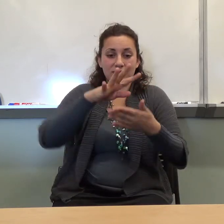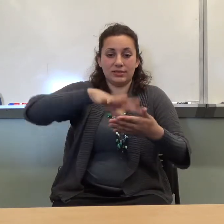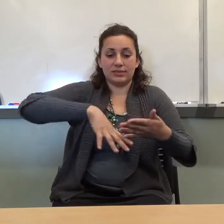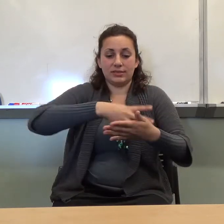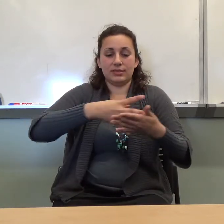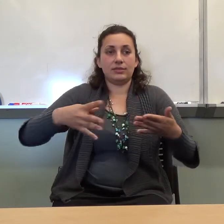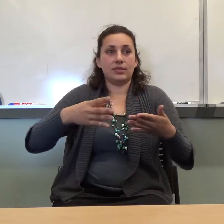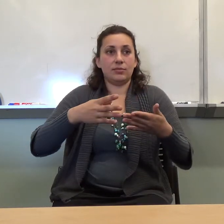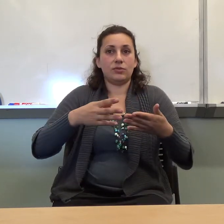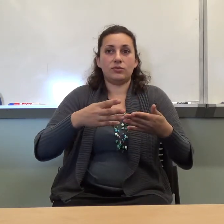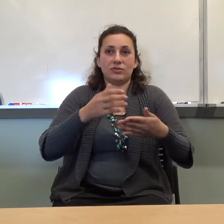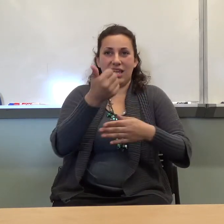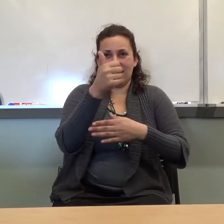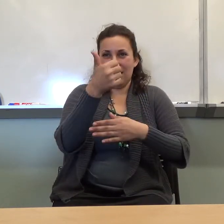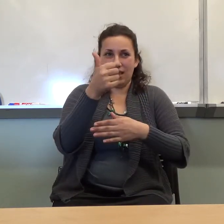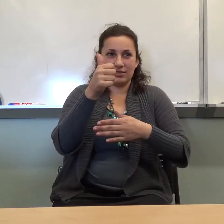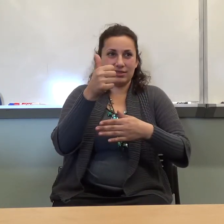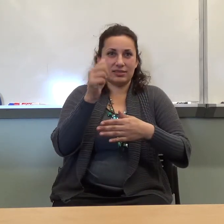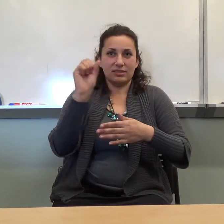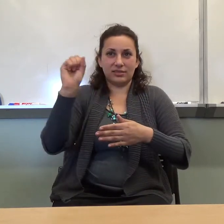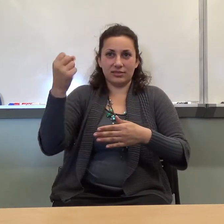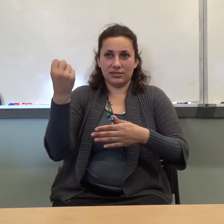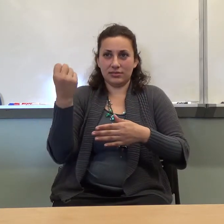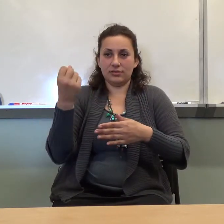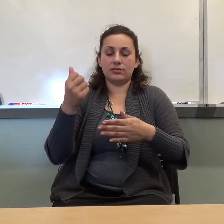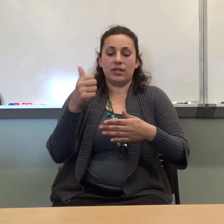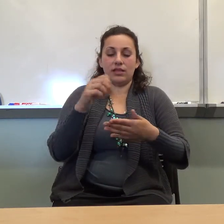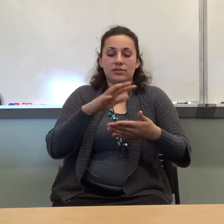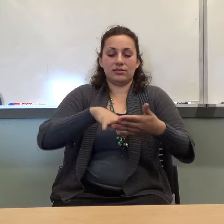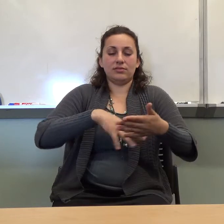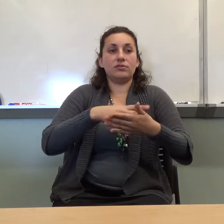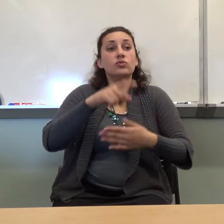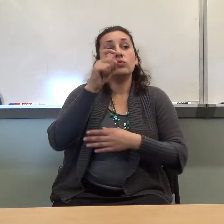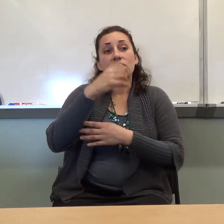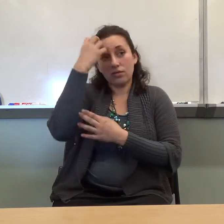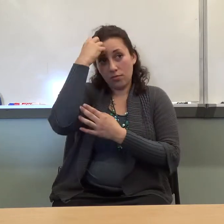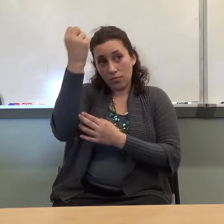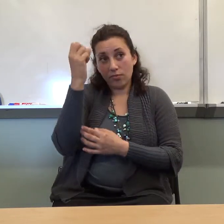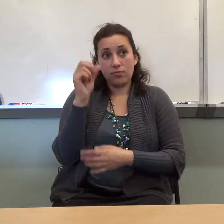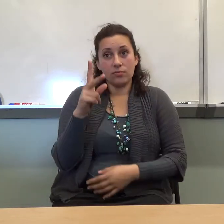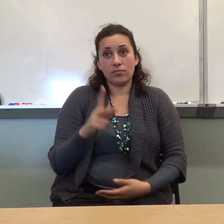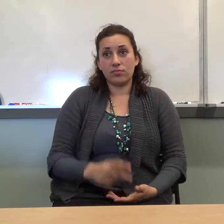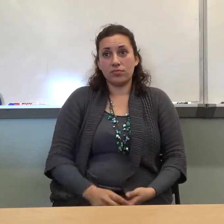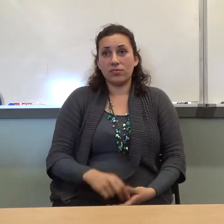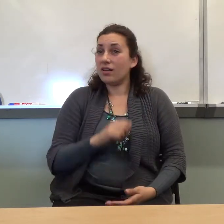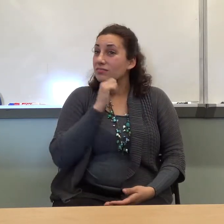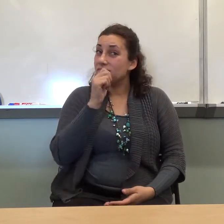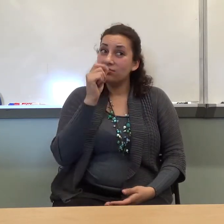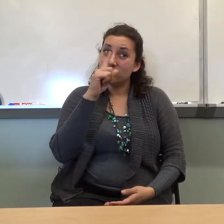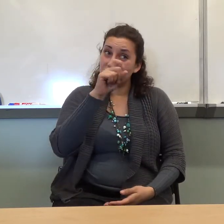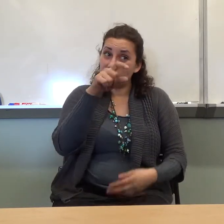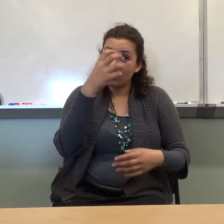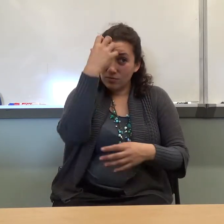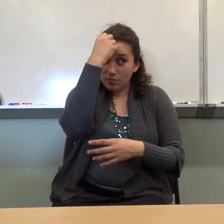table. This is a table to memorize, please. I don't ask you to memorize tables very often, but this one you should